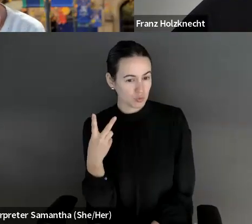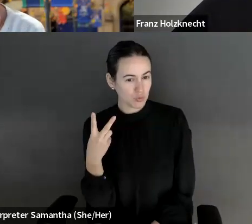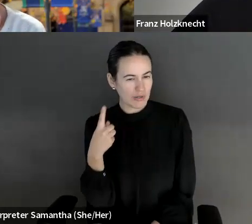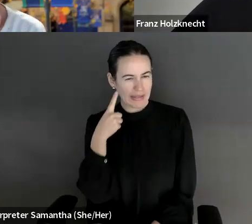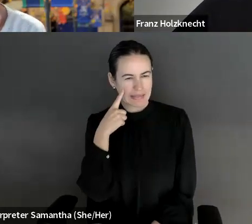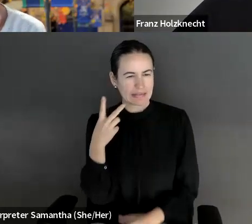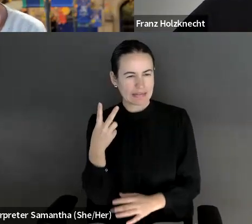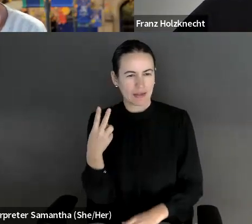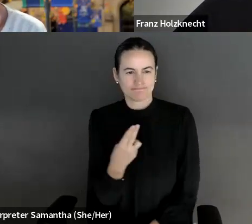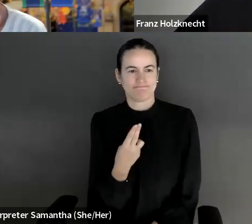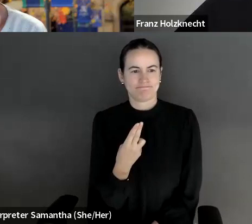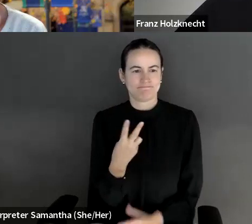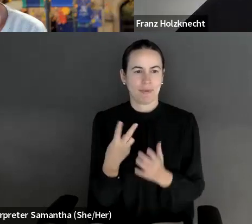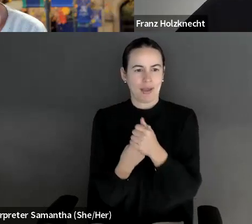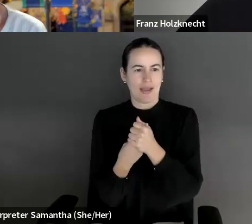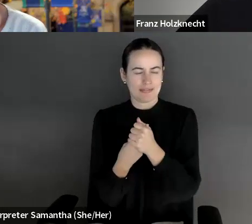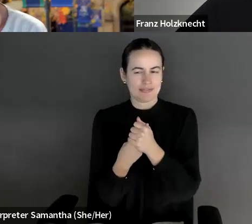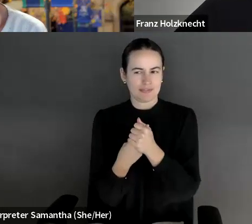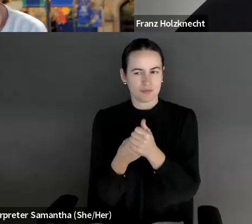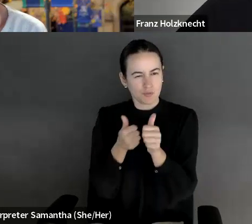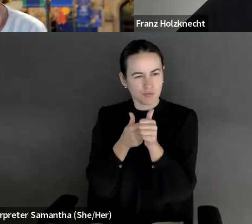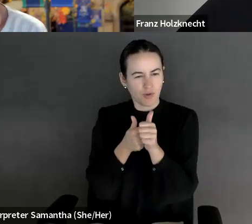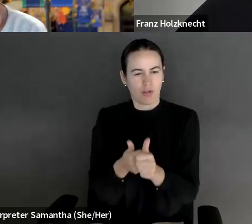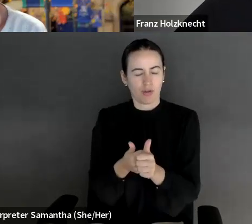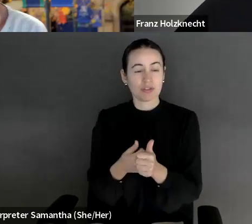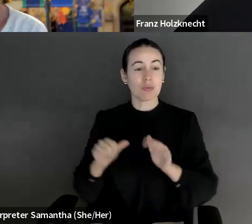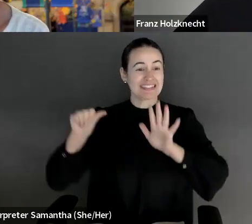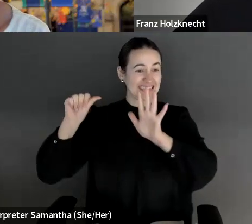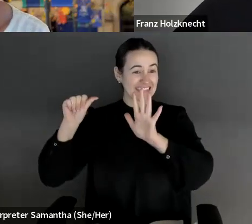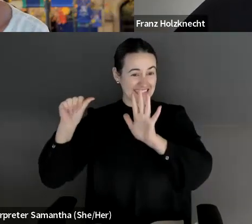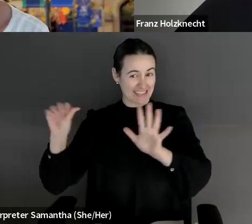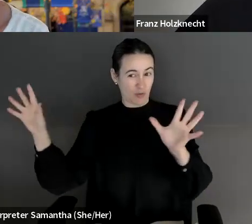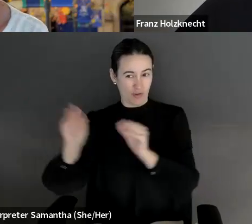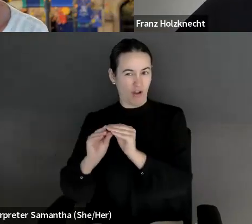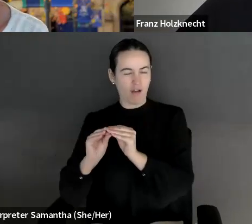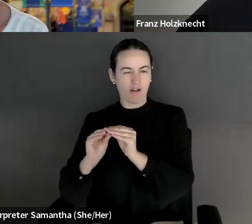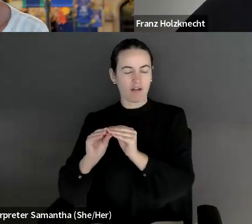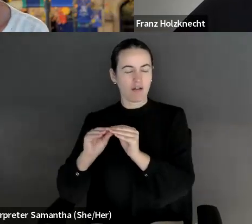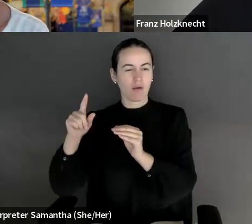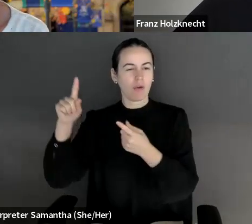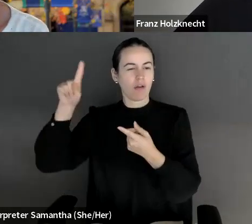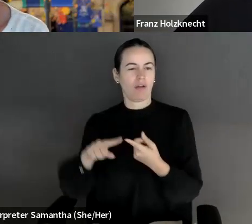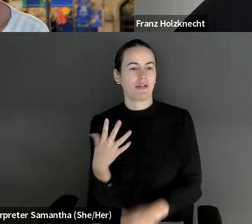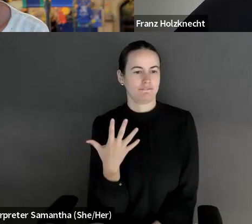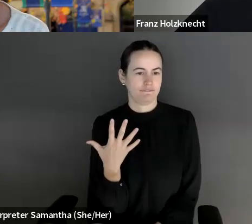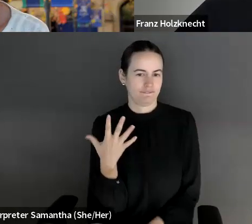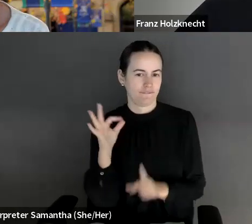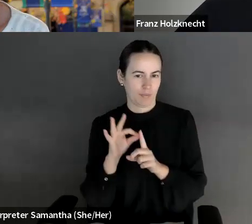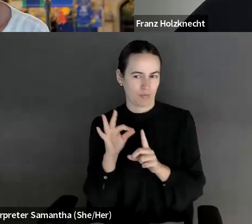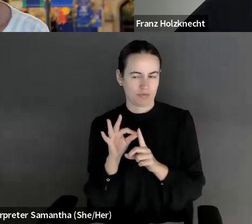to the Resch-Hendrich threshold, so that instead of a 6-point scale, we'd have a 5-point scale.